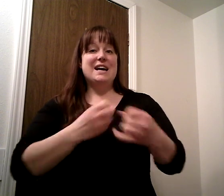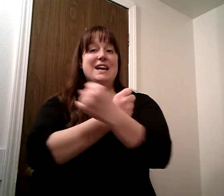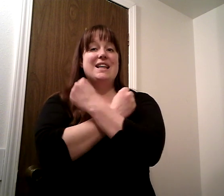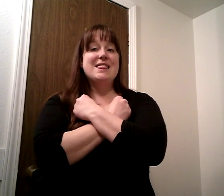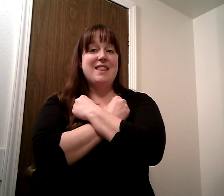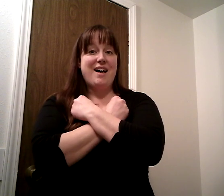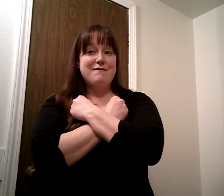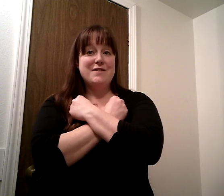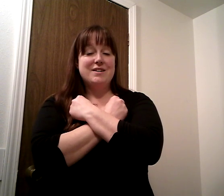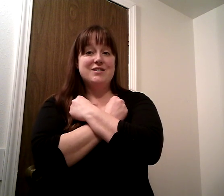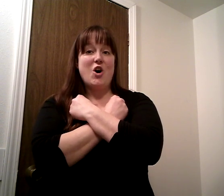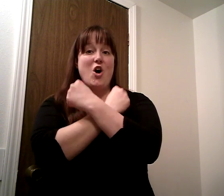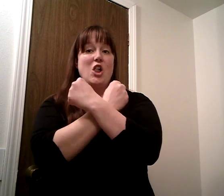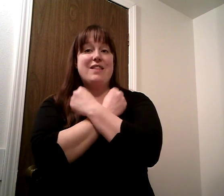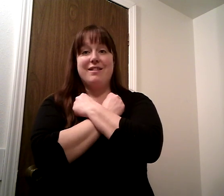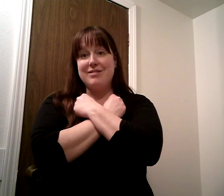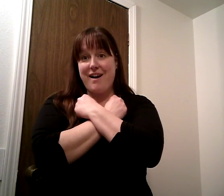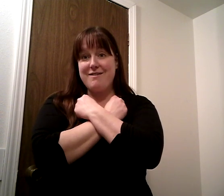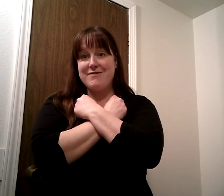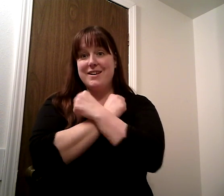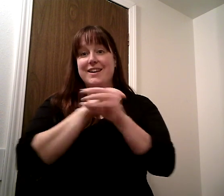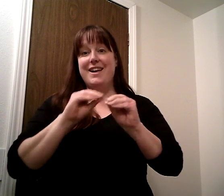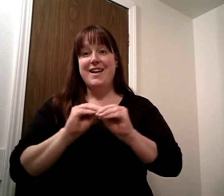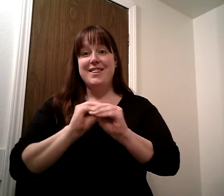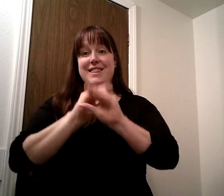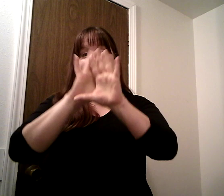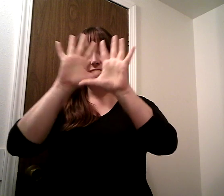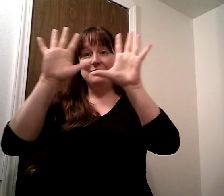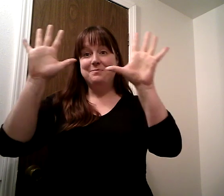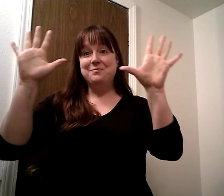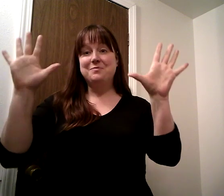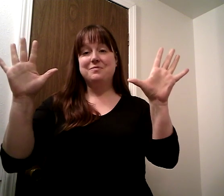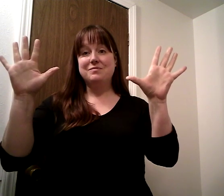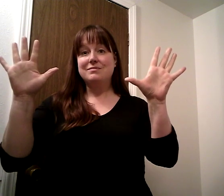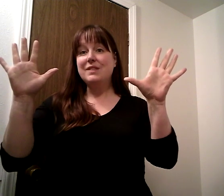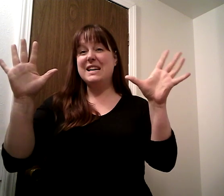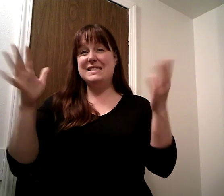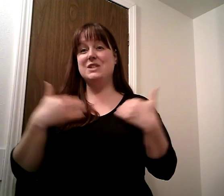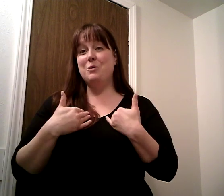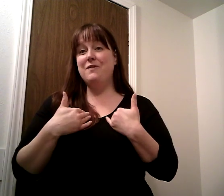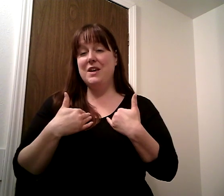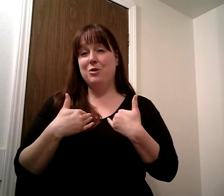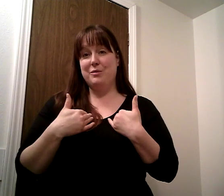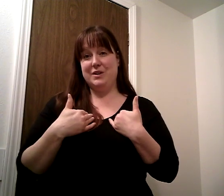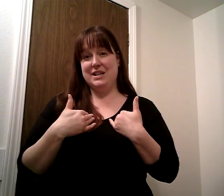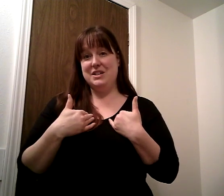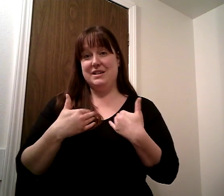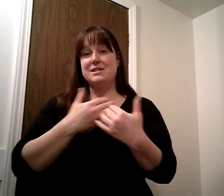sign love, so all in the love light, because that's what we feel when we look at Jesus.